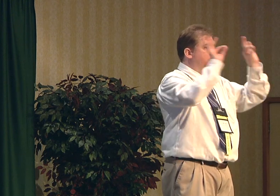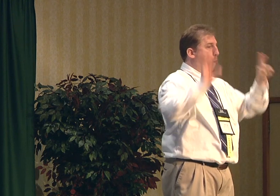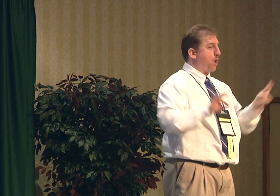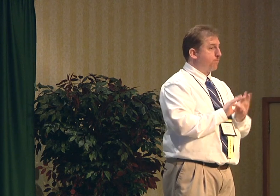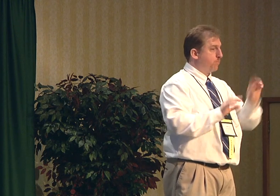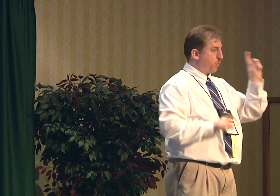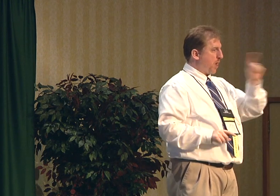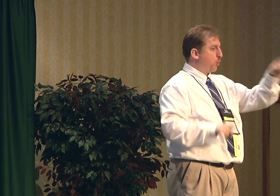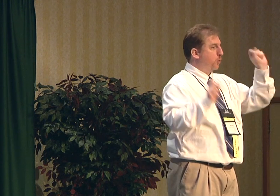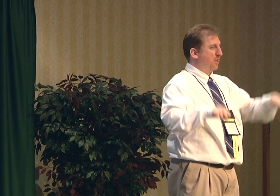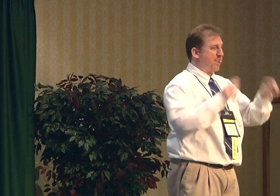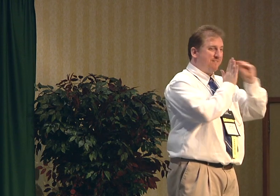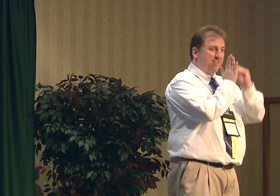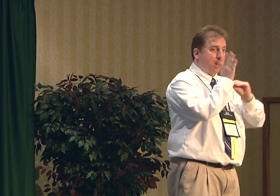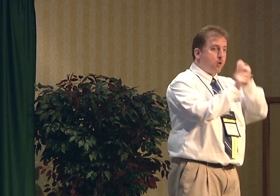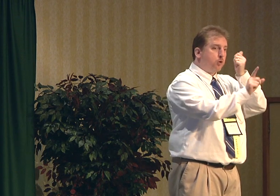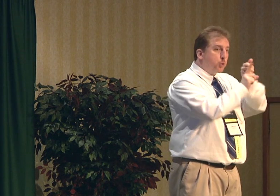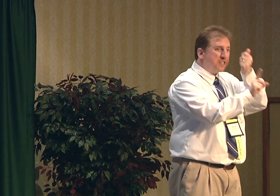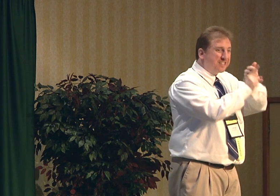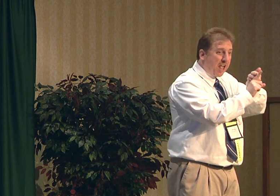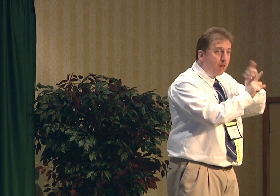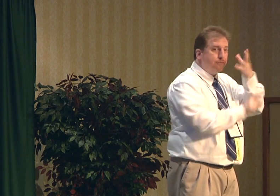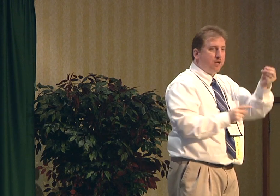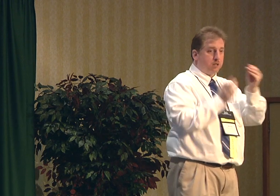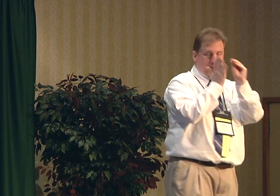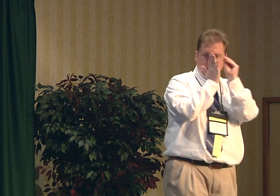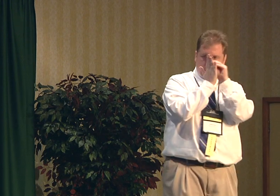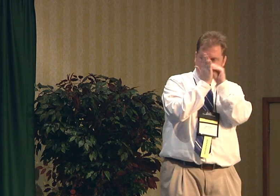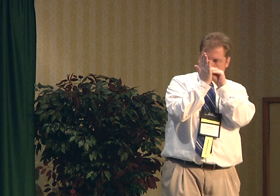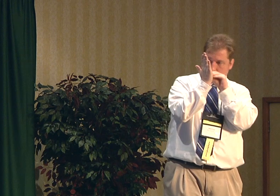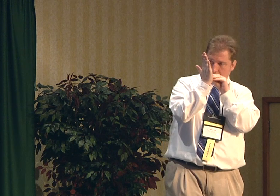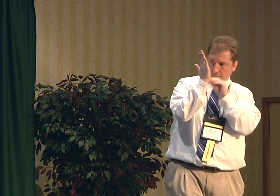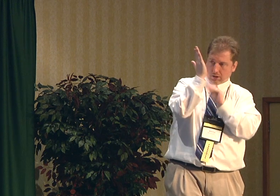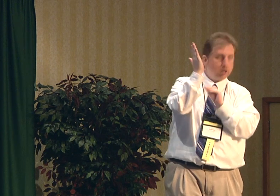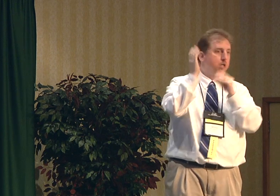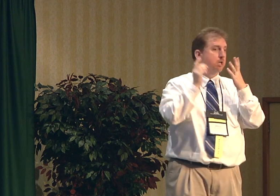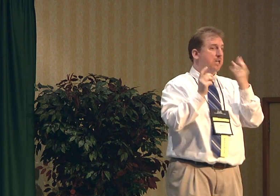was come up with a form that the deaf and hard of hearing patient can complete themselves.